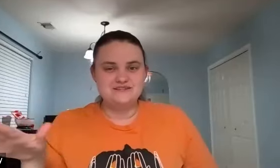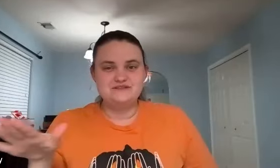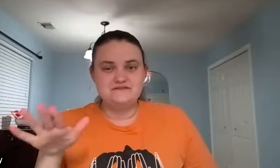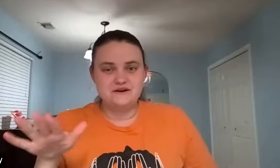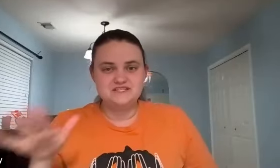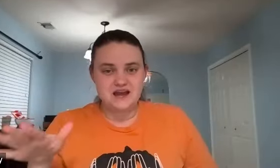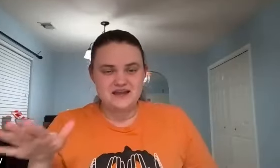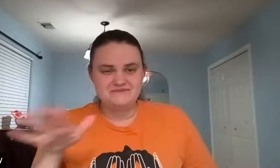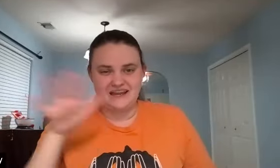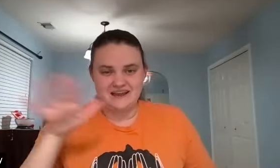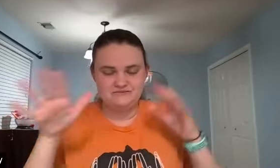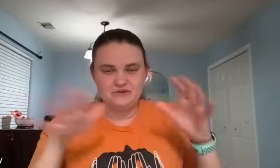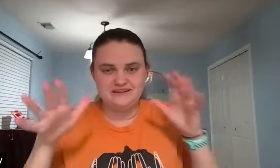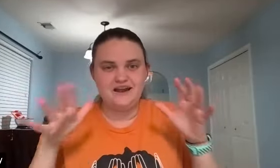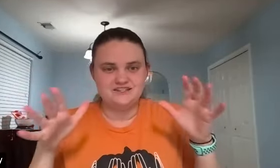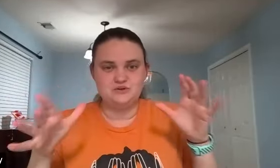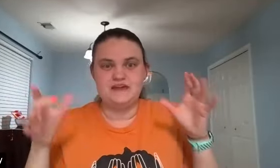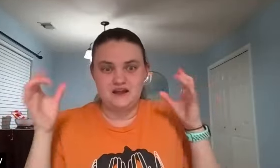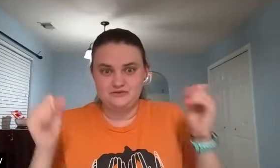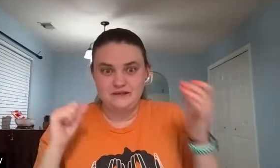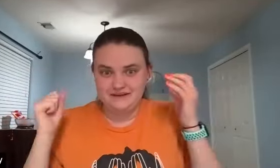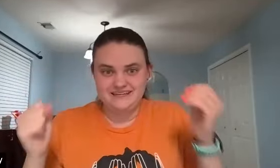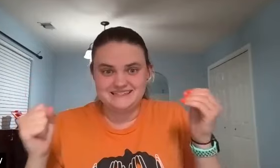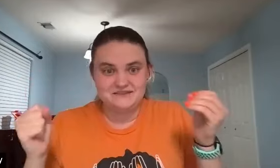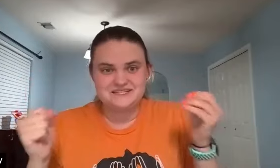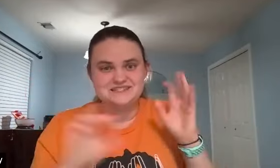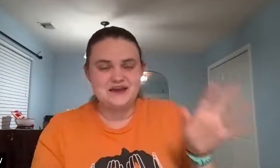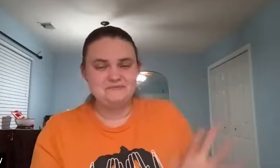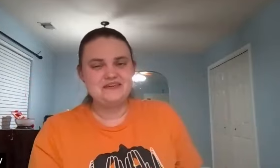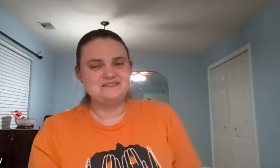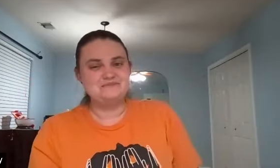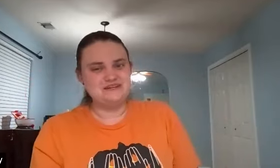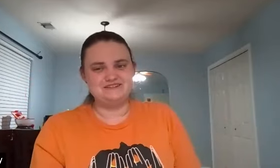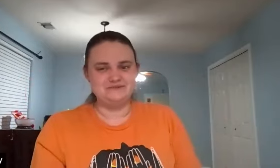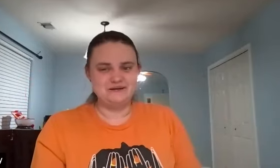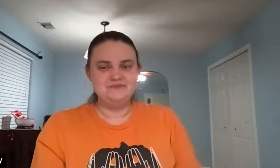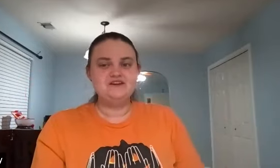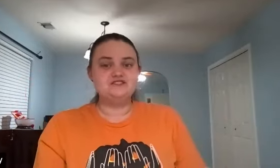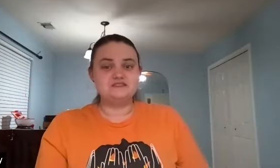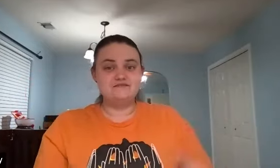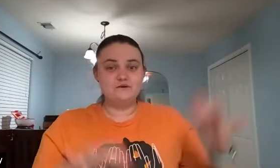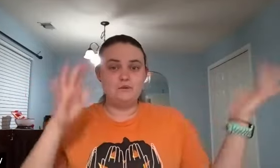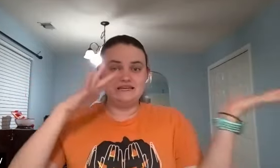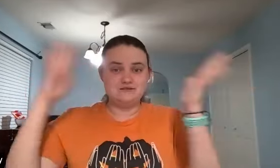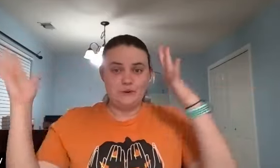was the first time like I'd really gotten a story that got through, like my kids loved it, so it's a big deal for me. So the sign for wind is